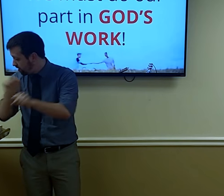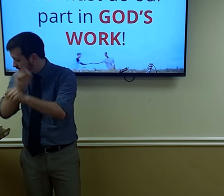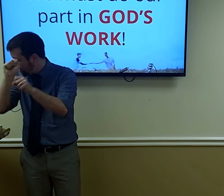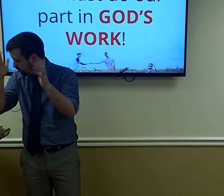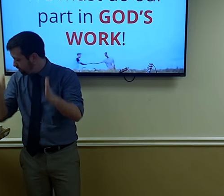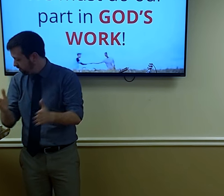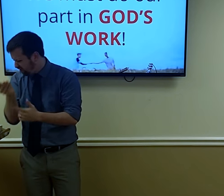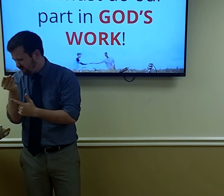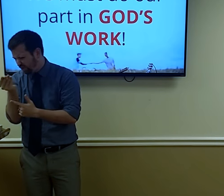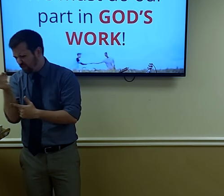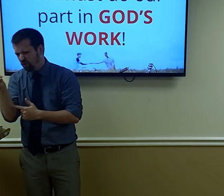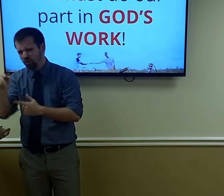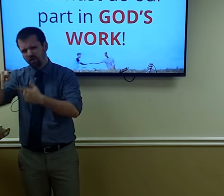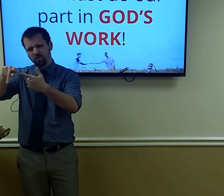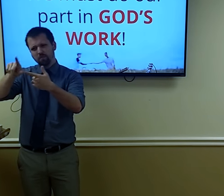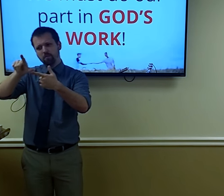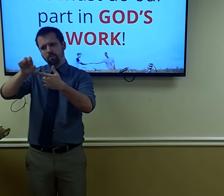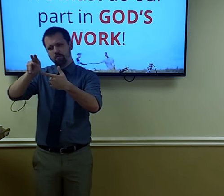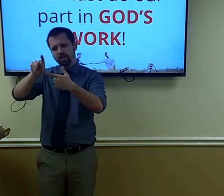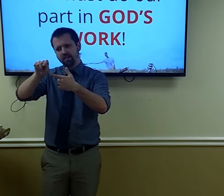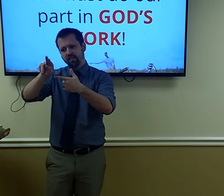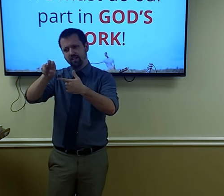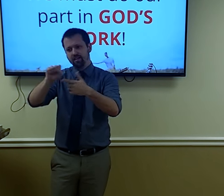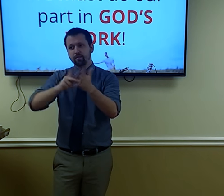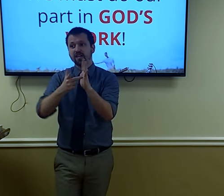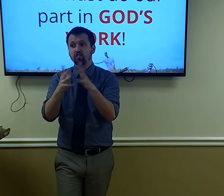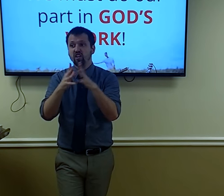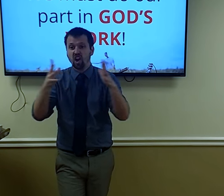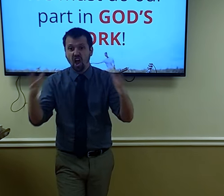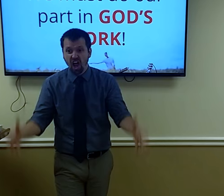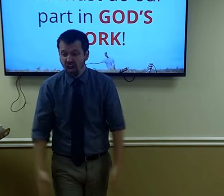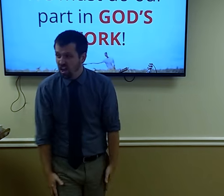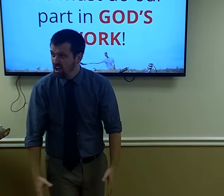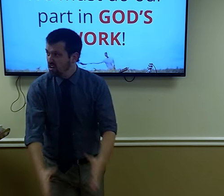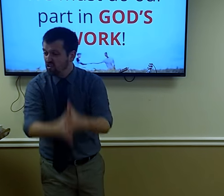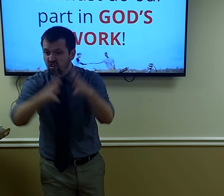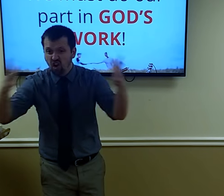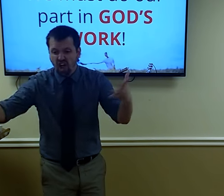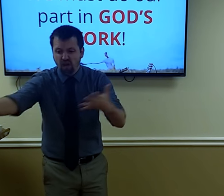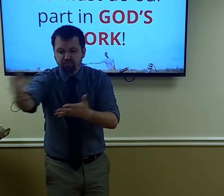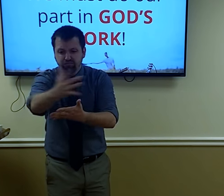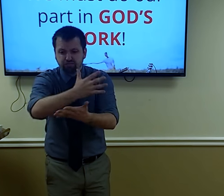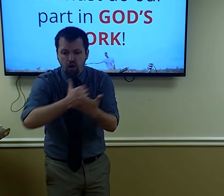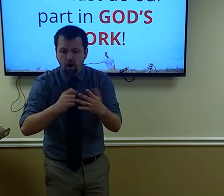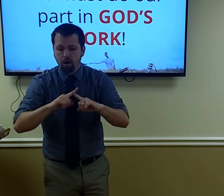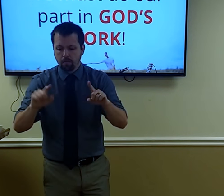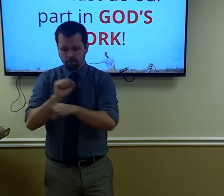the laborers are few. Plenteous means there's a lot. There's a lot. But